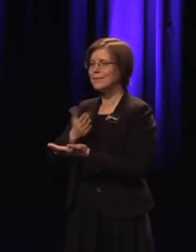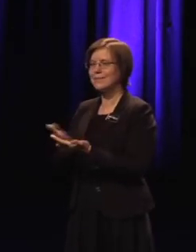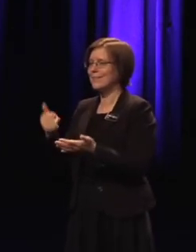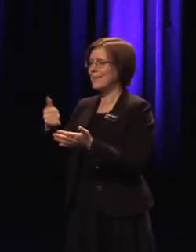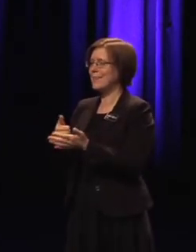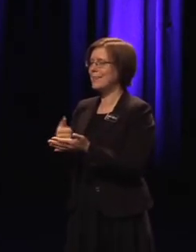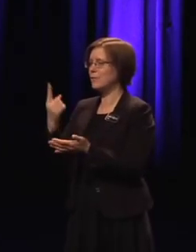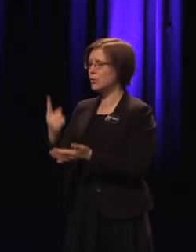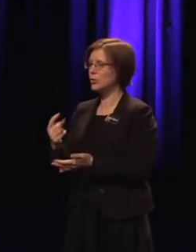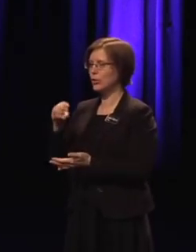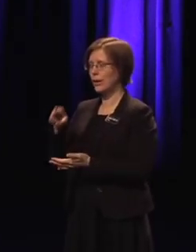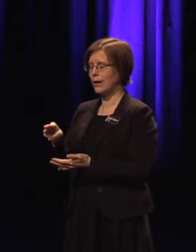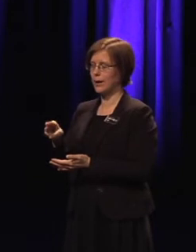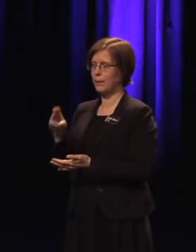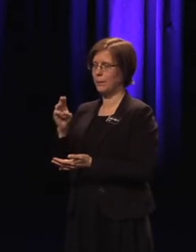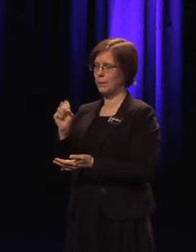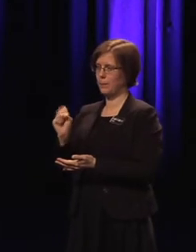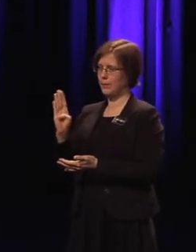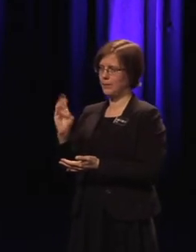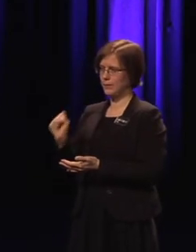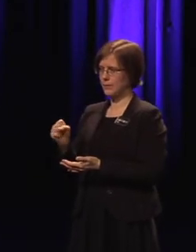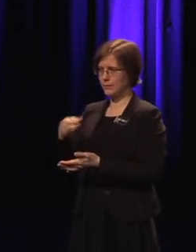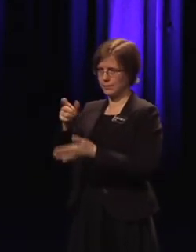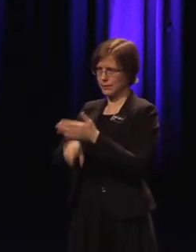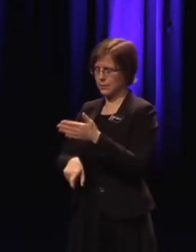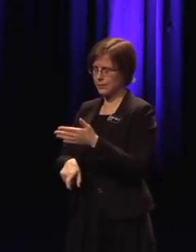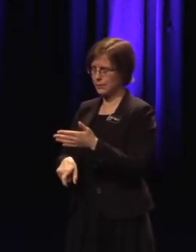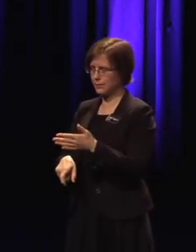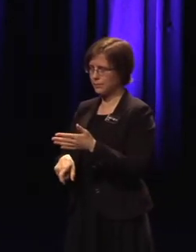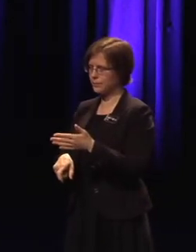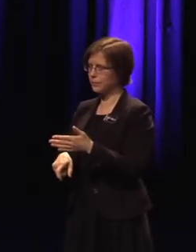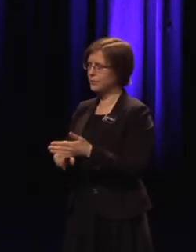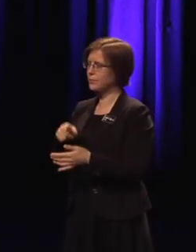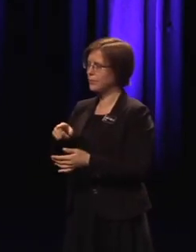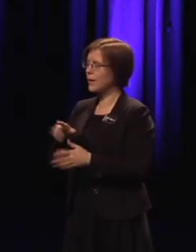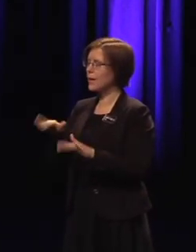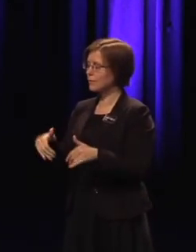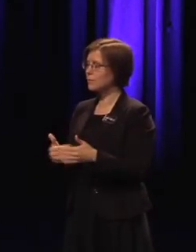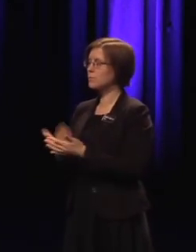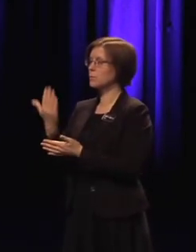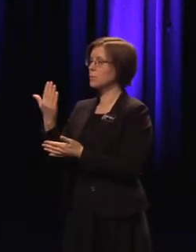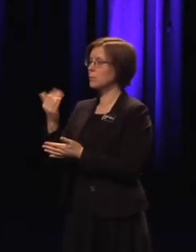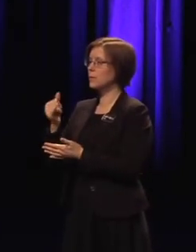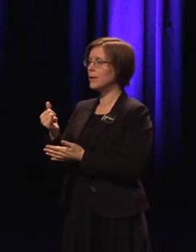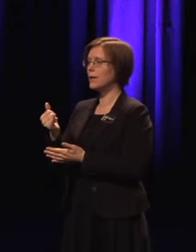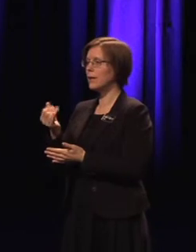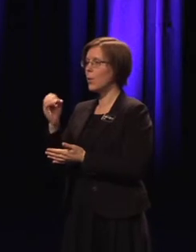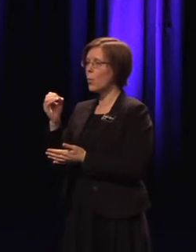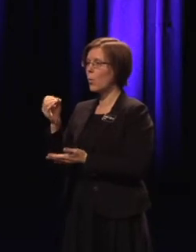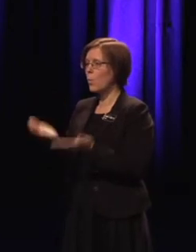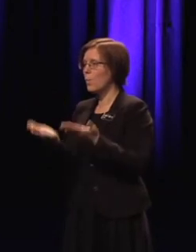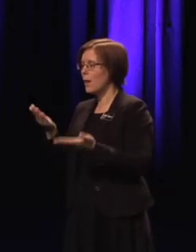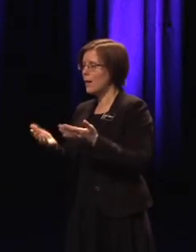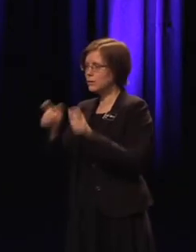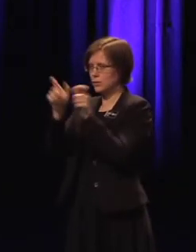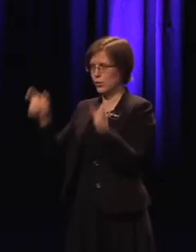declaration. This failure showed up in an unbalanced development framework,